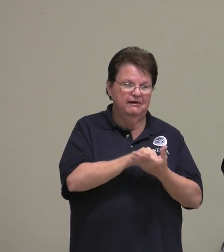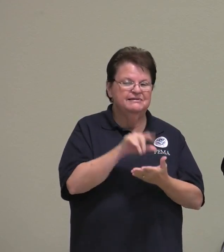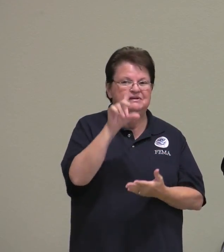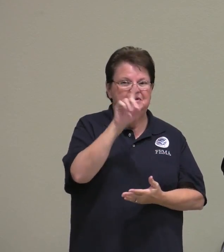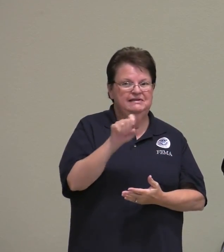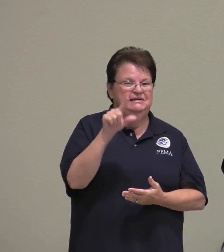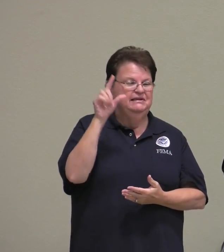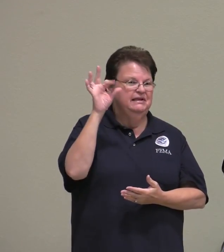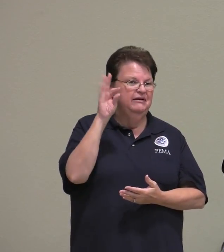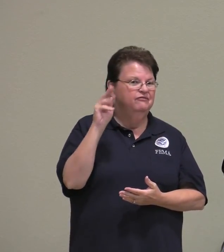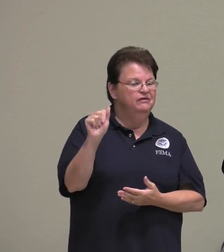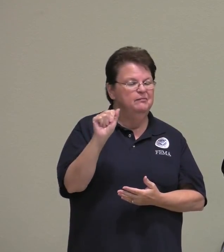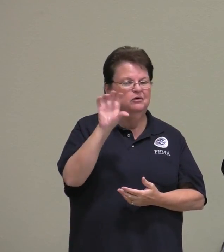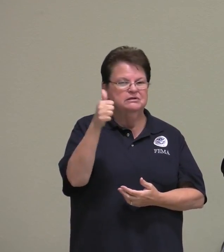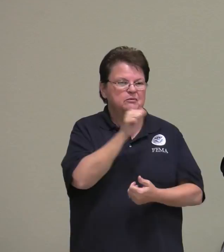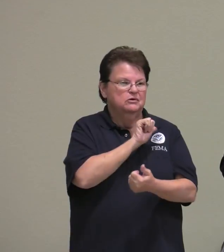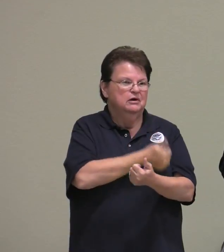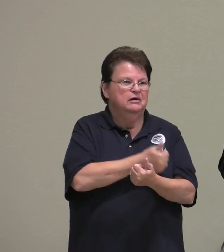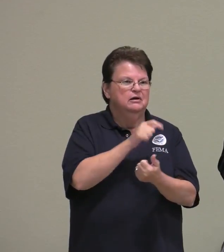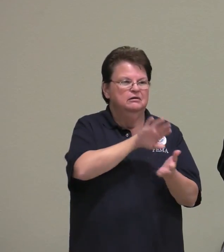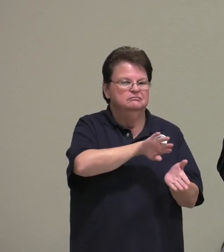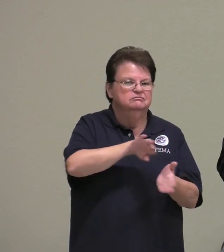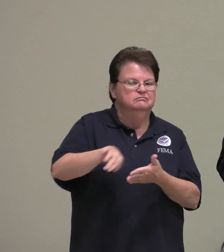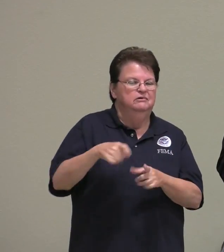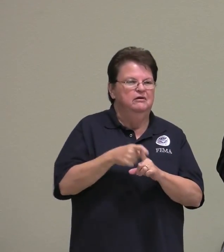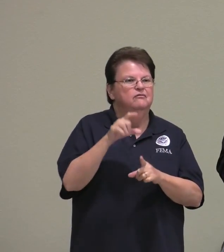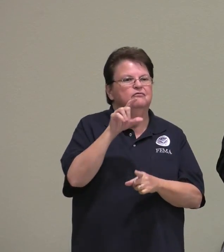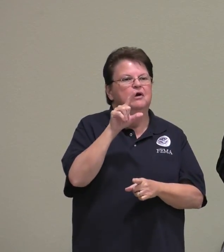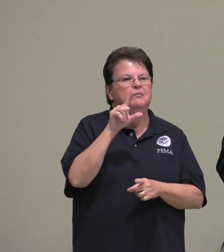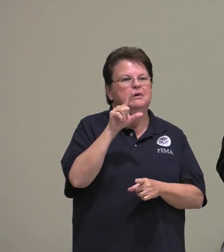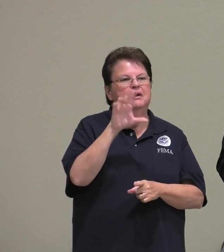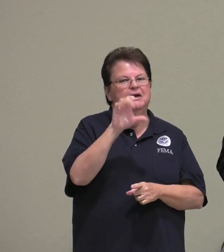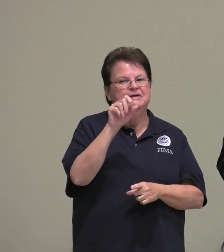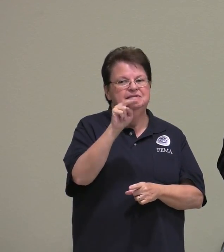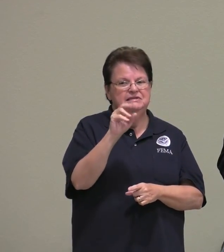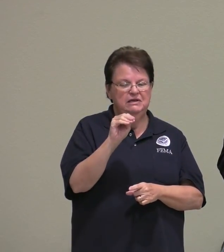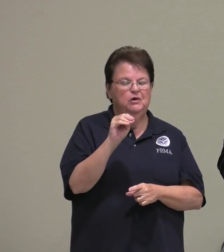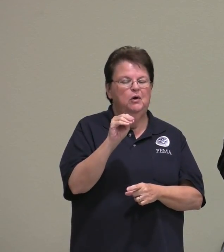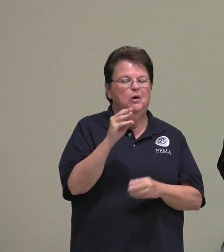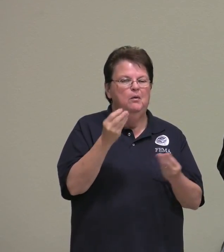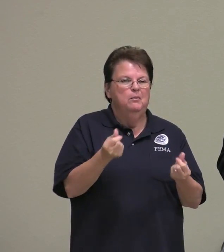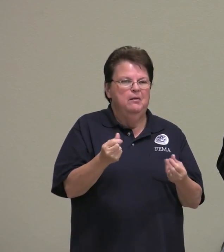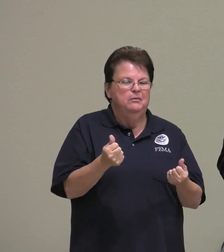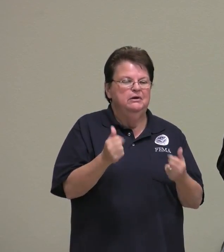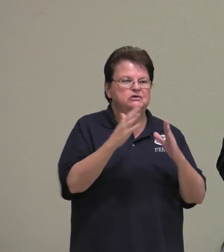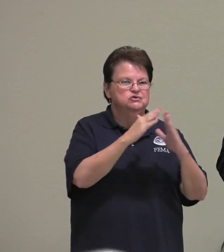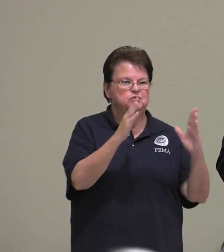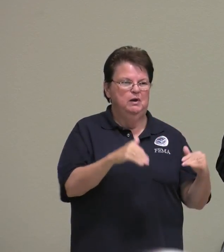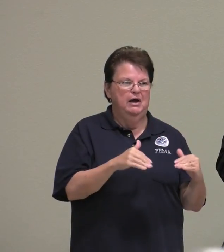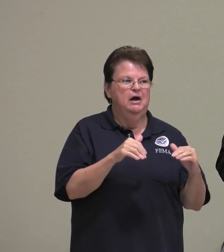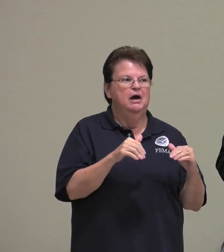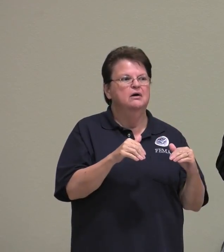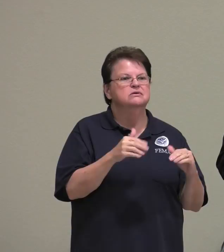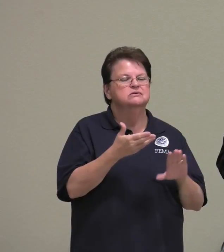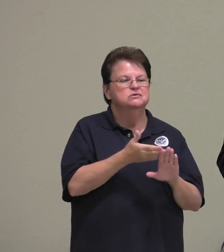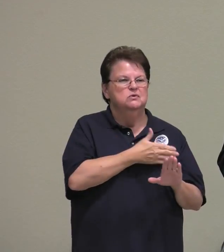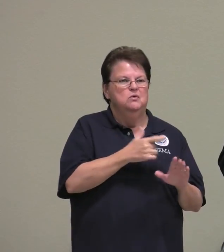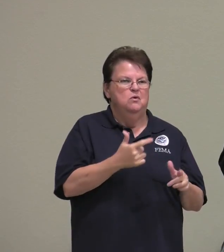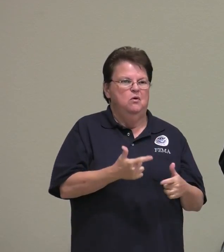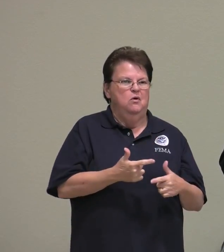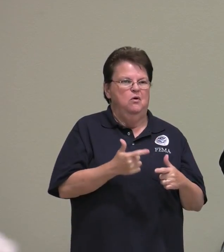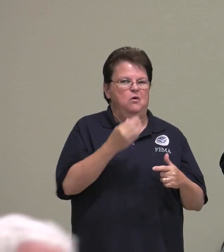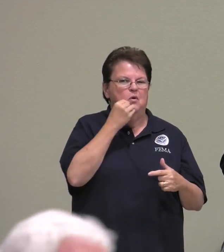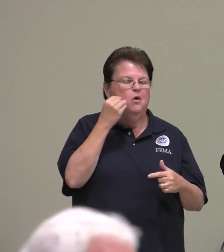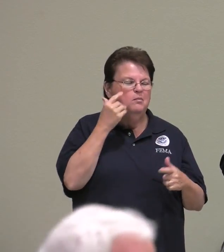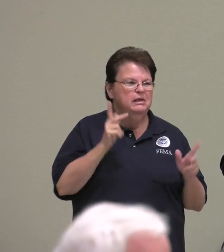some government authority displace fire refugees from a casino property in order to house pre-existing homeless people in the middle